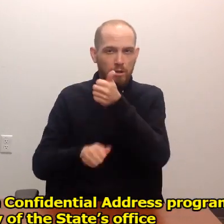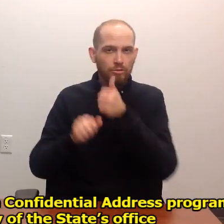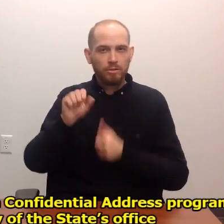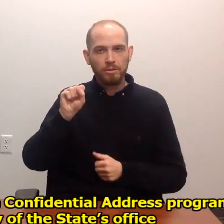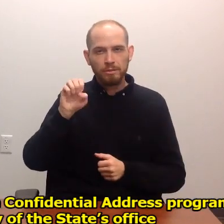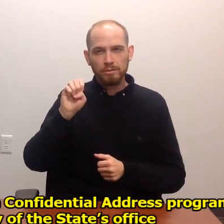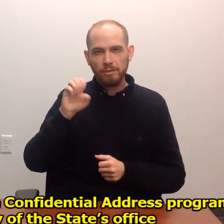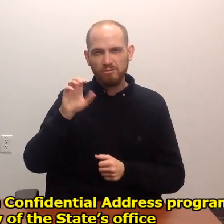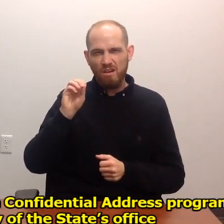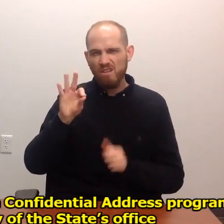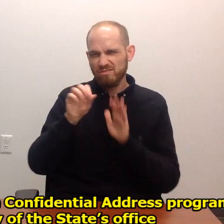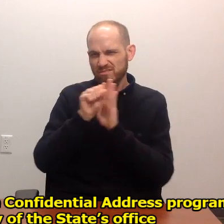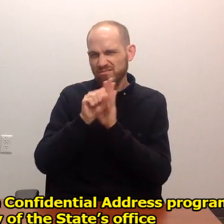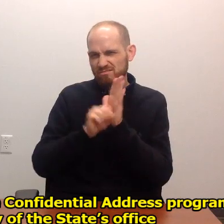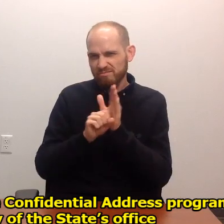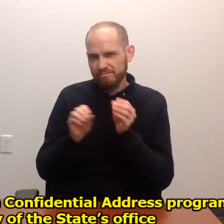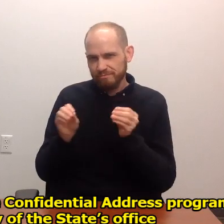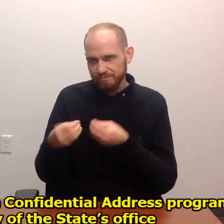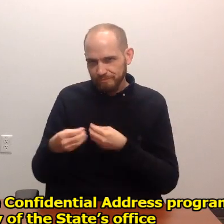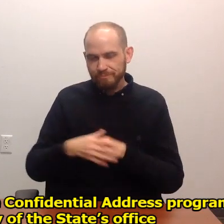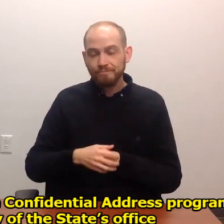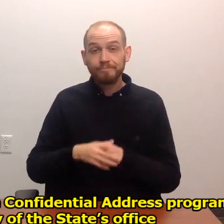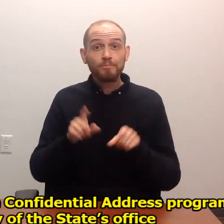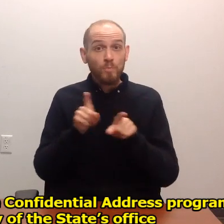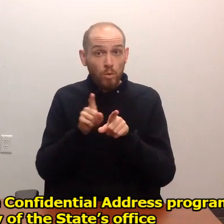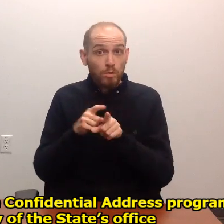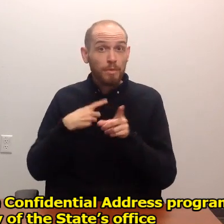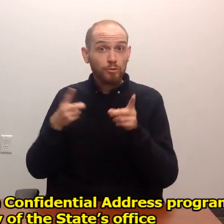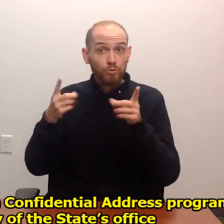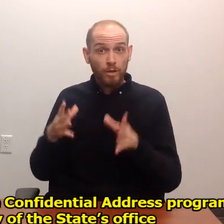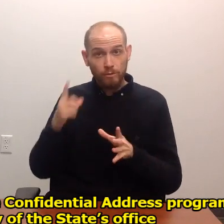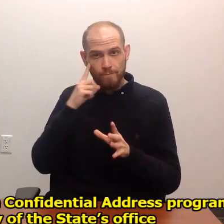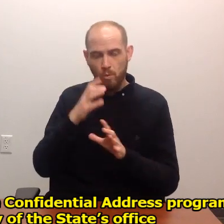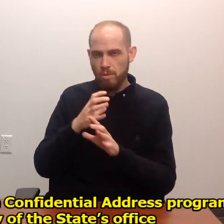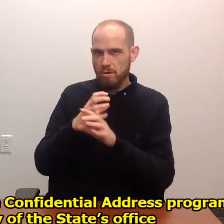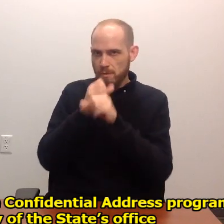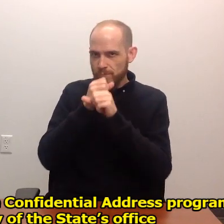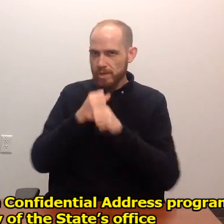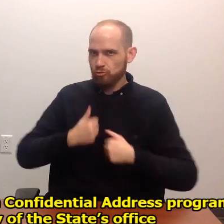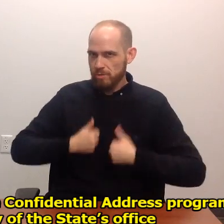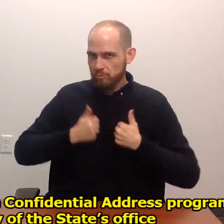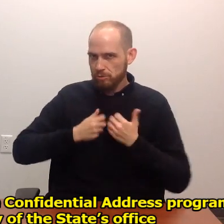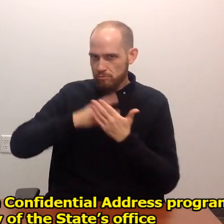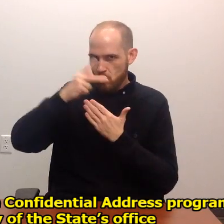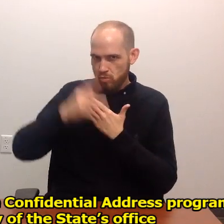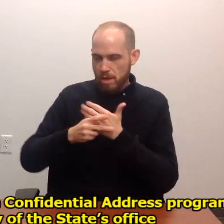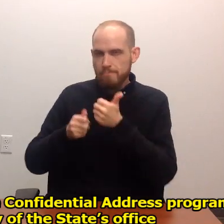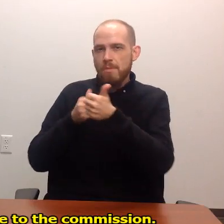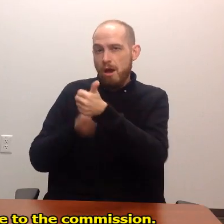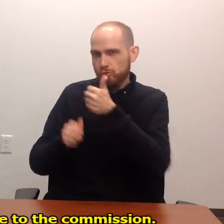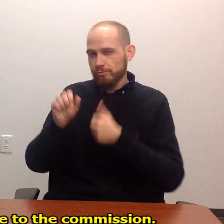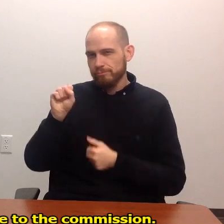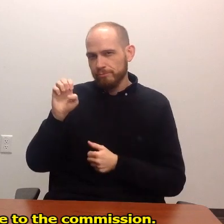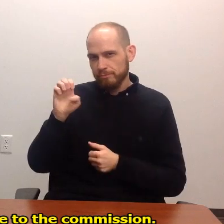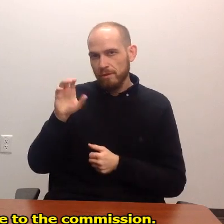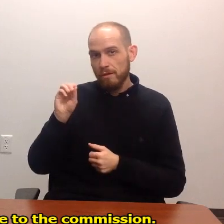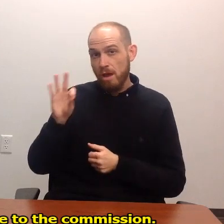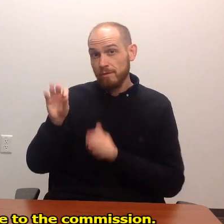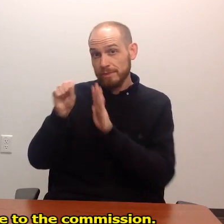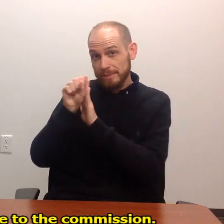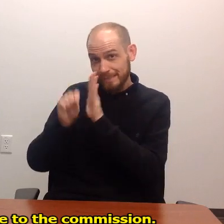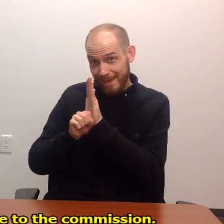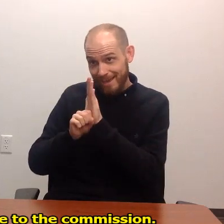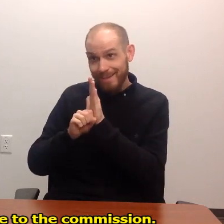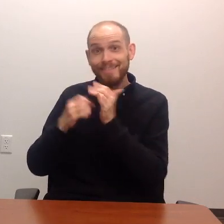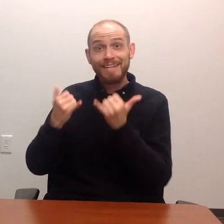I also was the director of the Confidential Address Programs with the Secretary of State's office before I came here